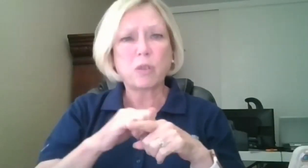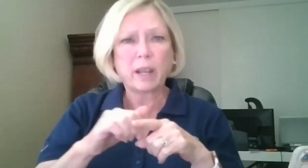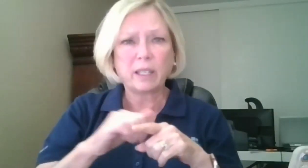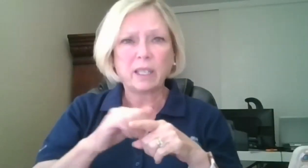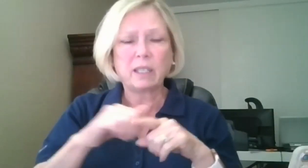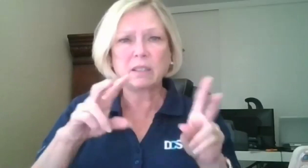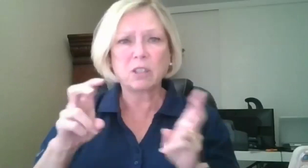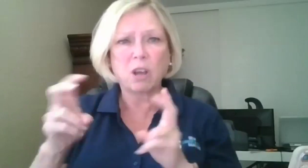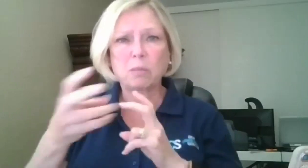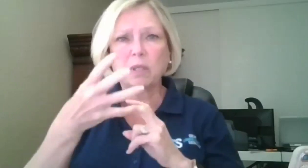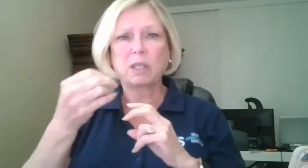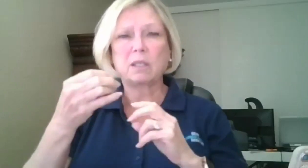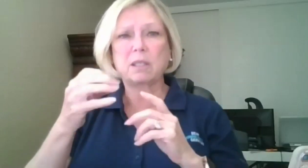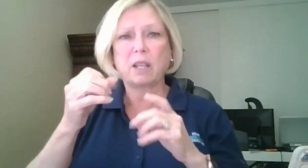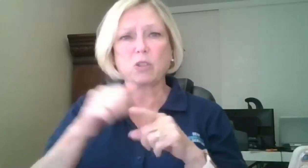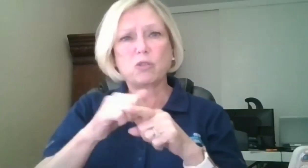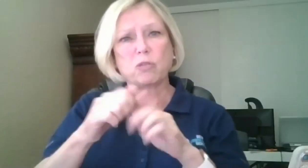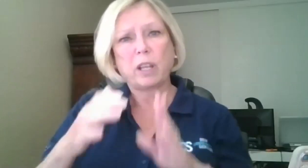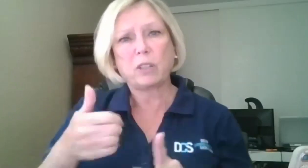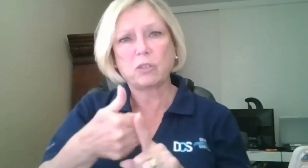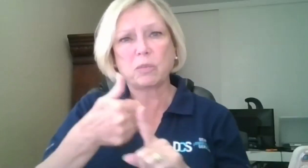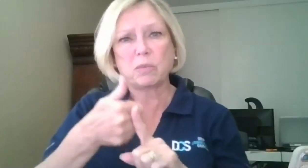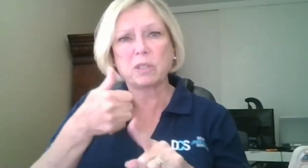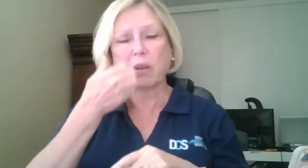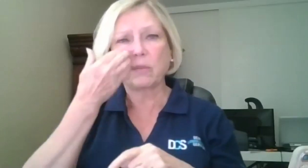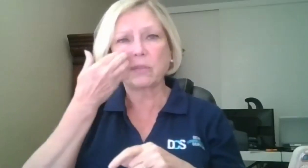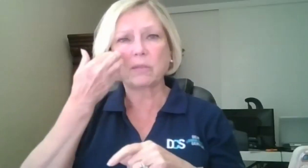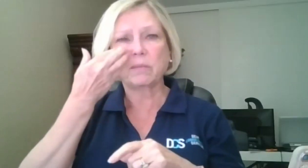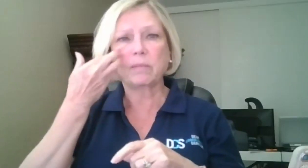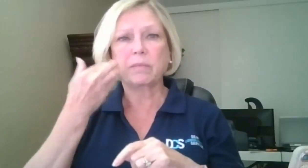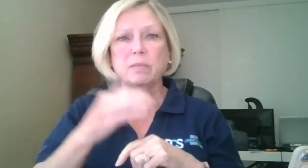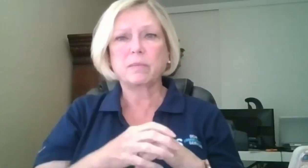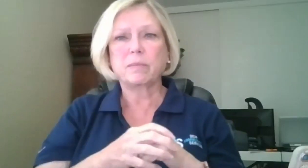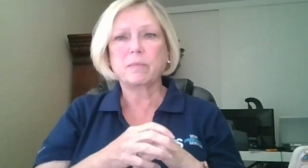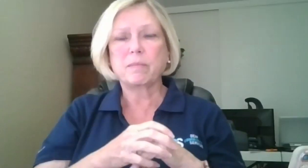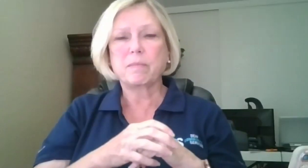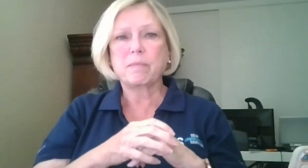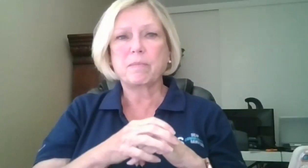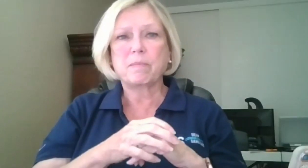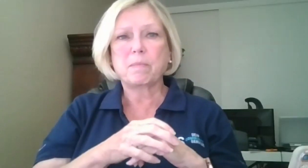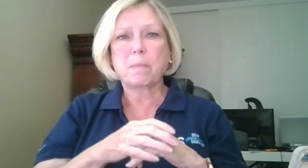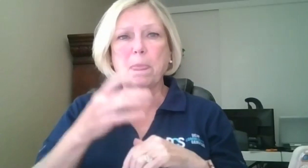on training topics and become trainers themselves.